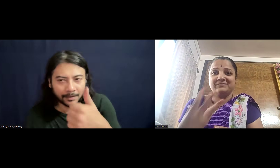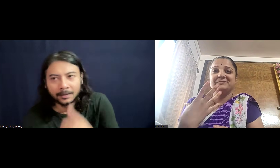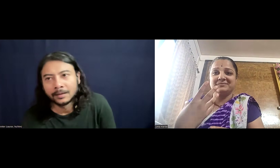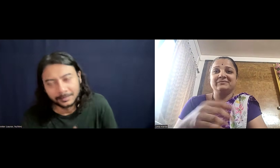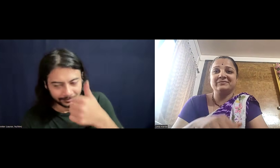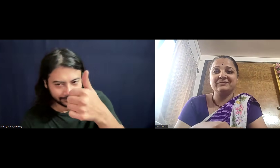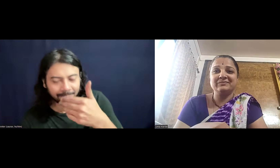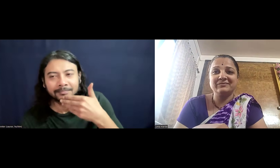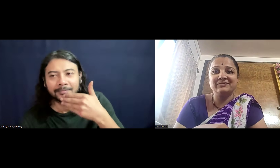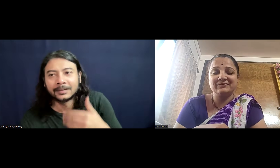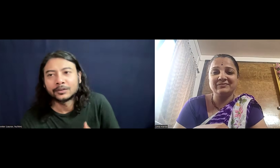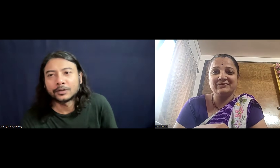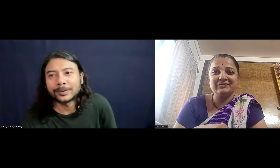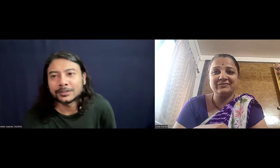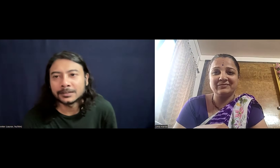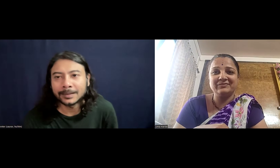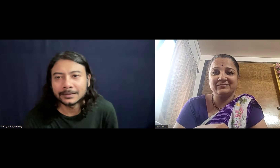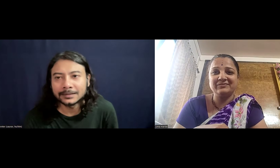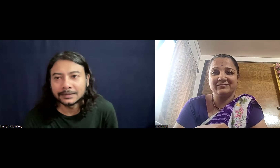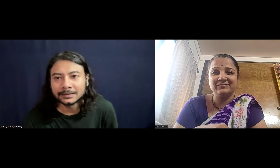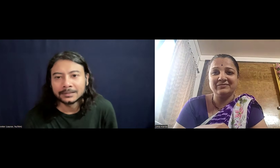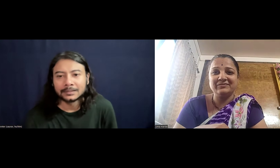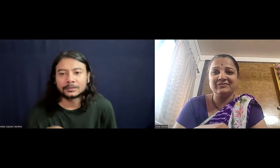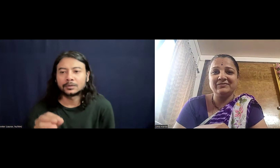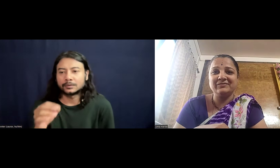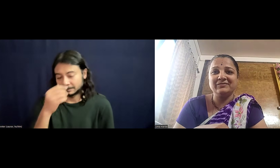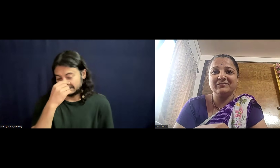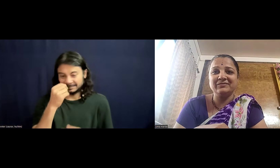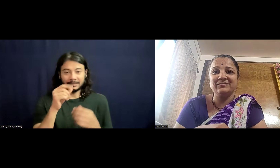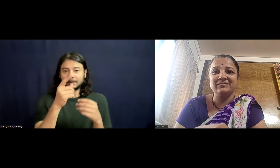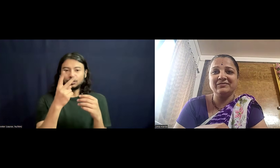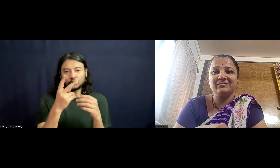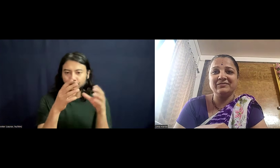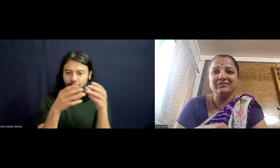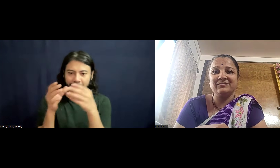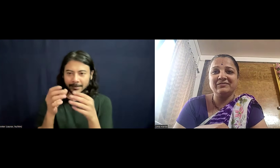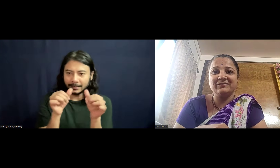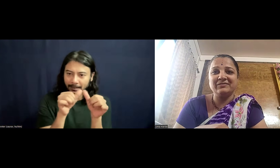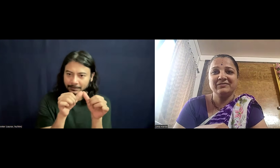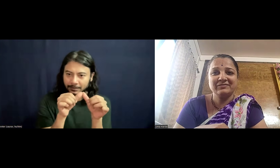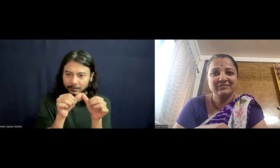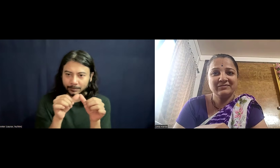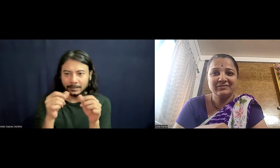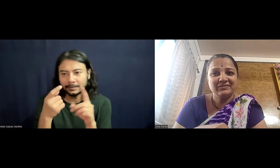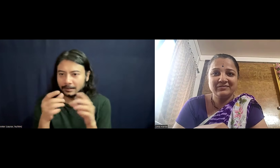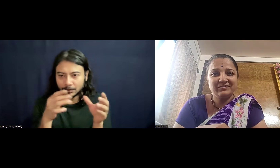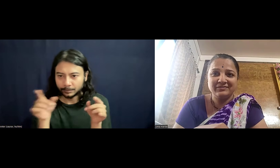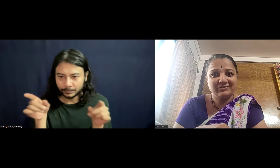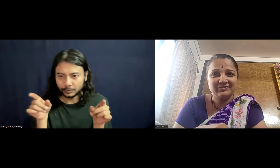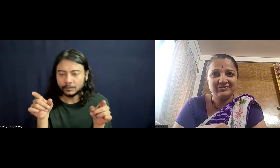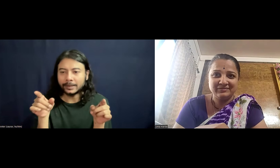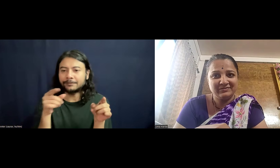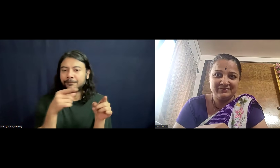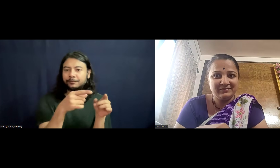Ah. So the question is, Mataji, so Yeah. there are two groups you said, right? The Akshara group and the Shara